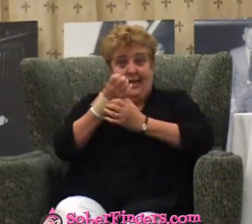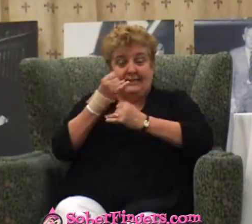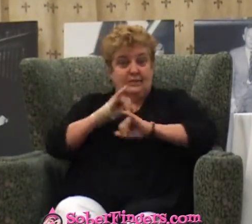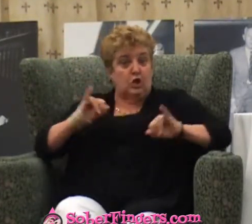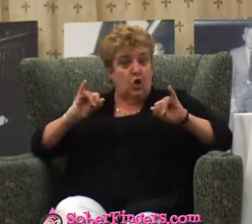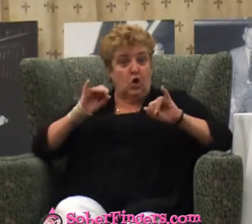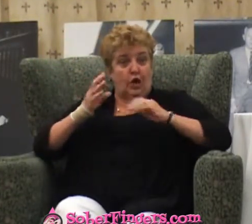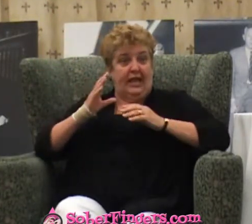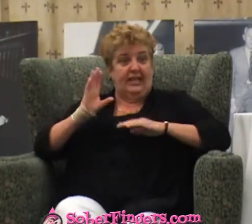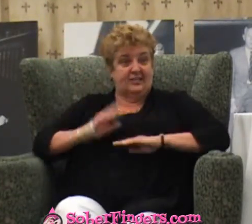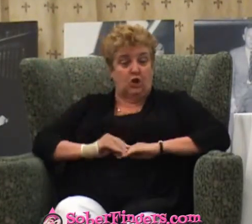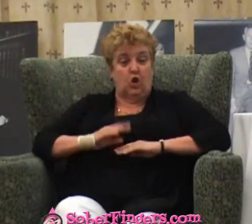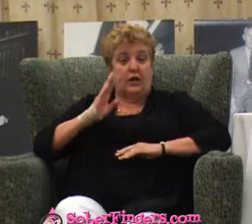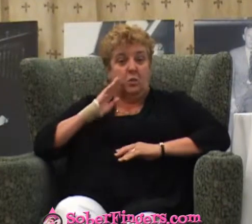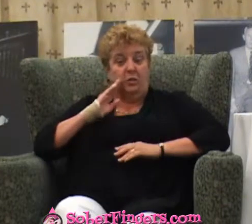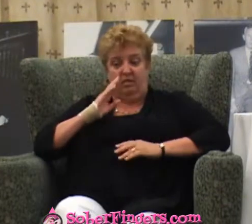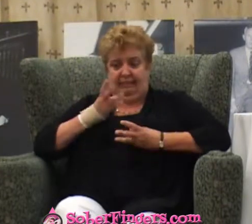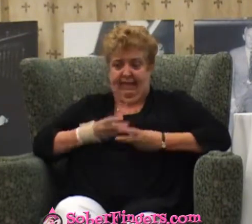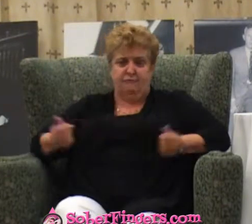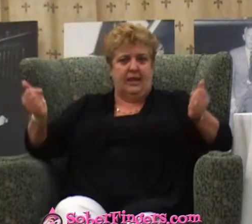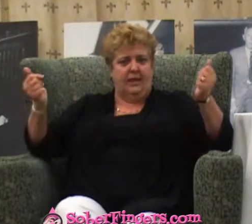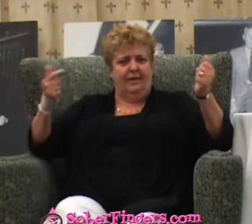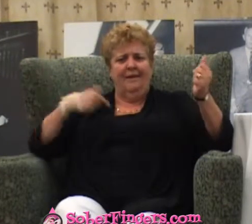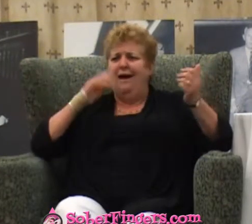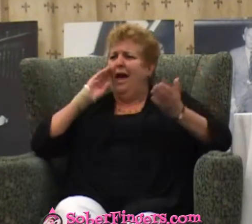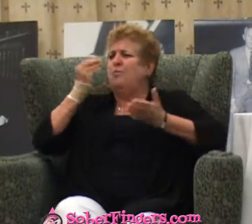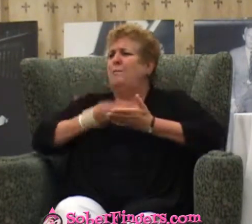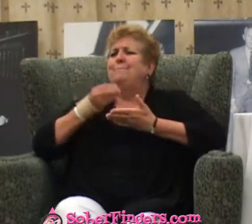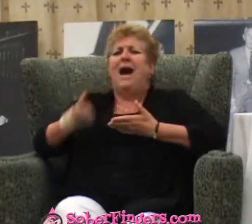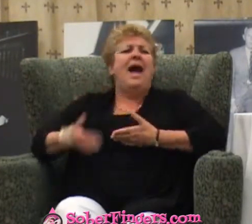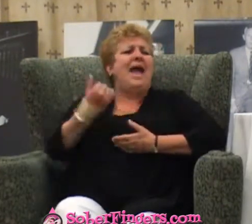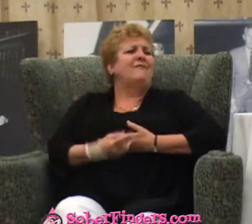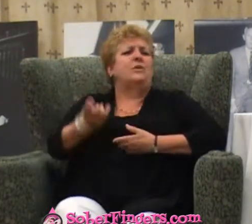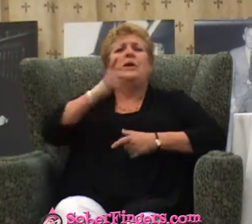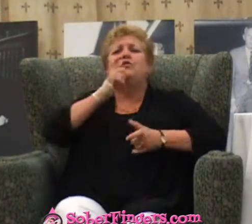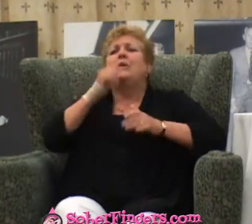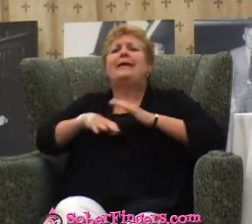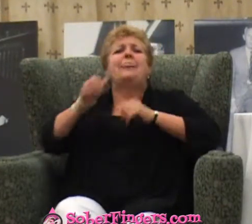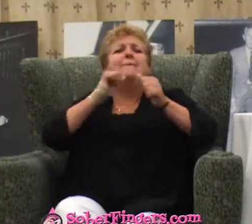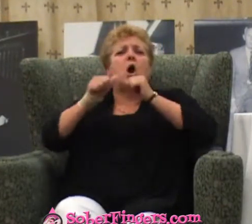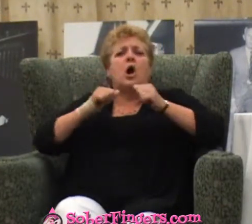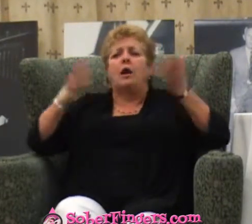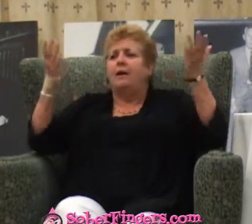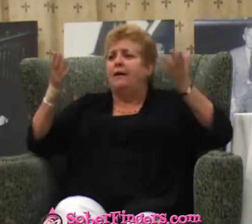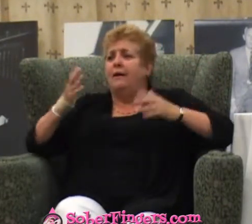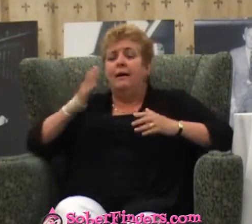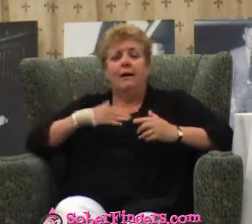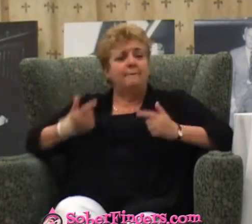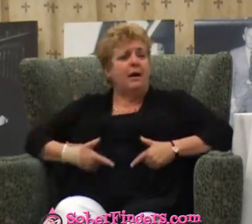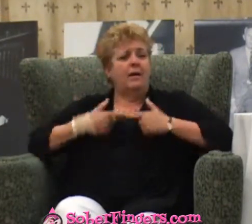drinks. Hell, I'll write you a check. Not only are you getting better looking, honey, I'm getting better